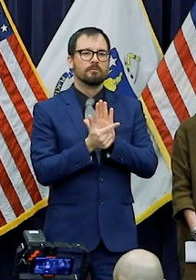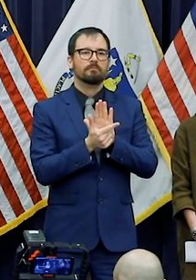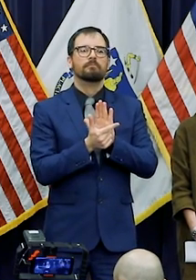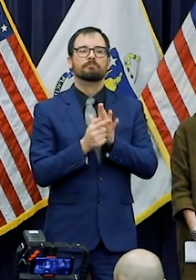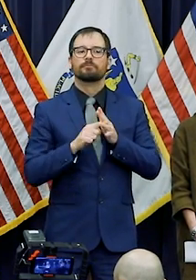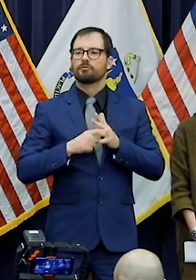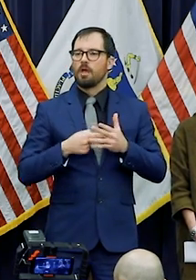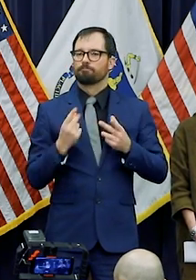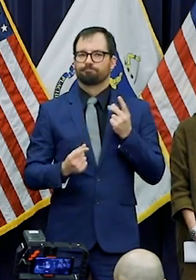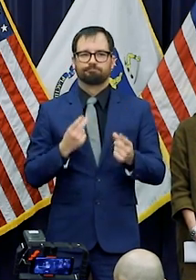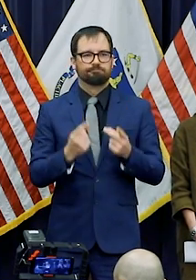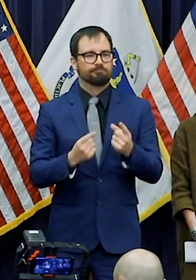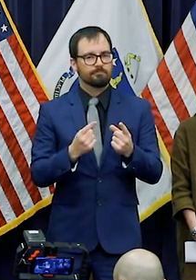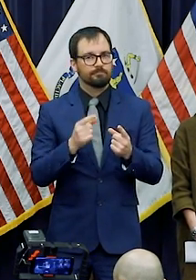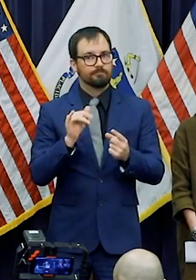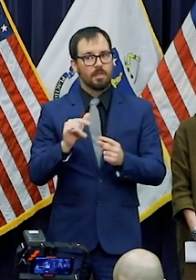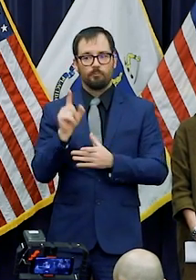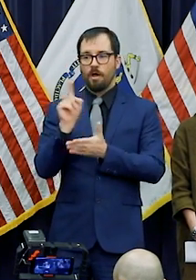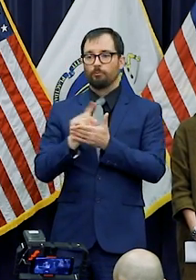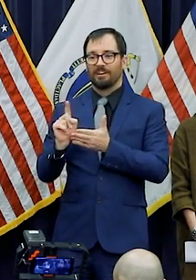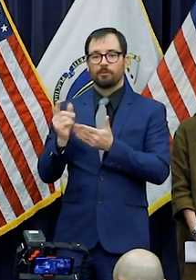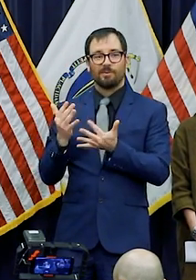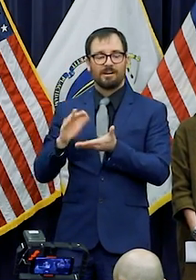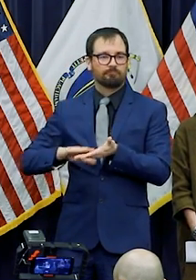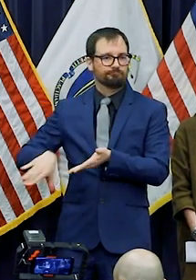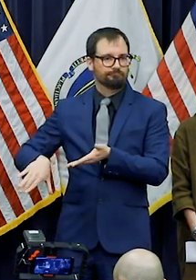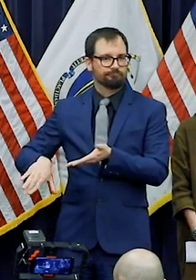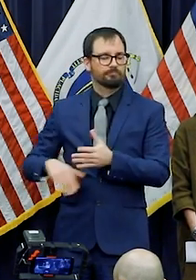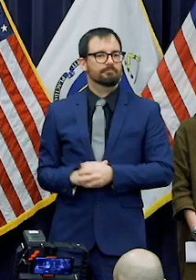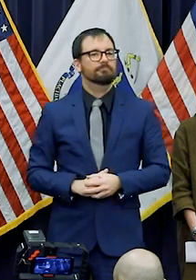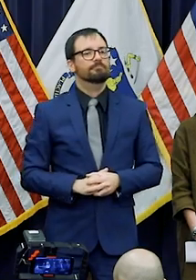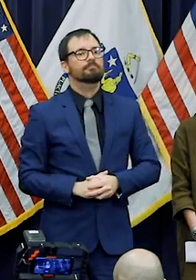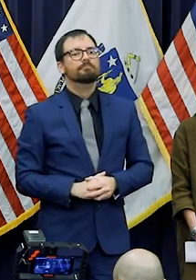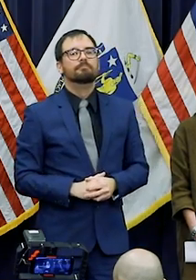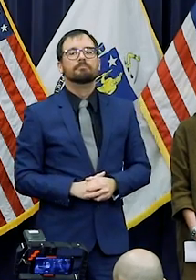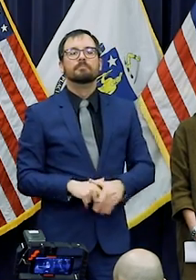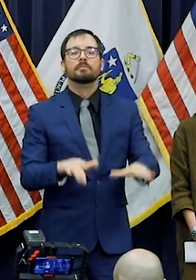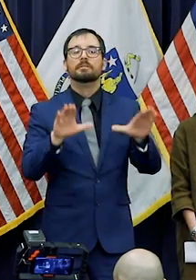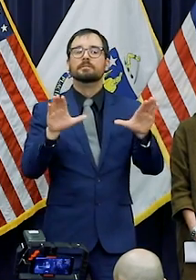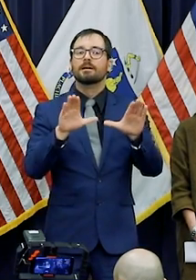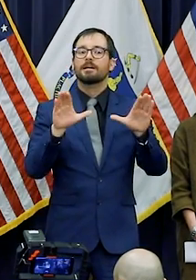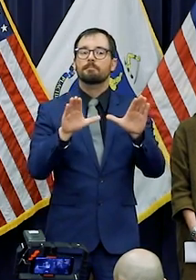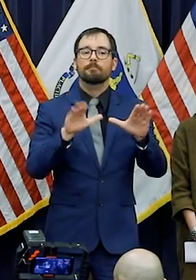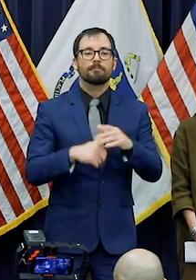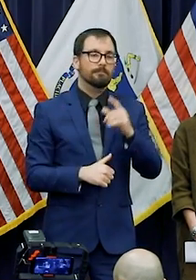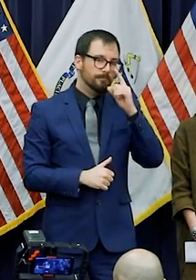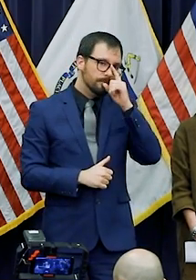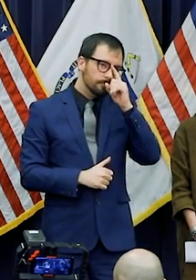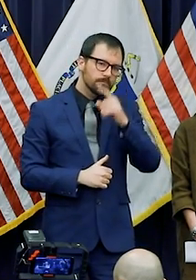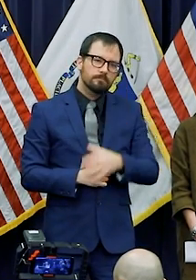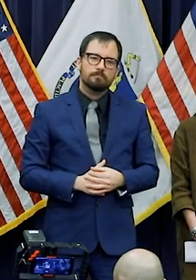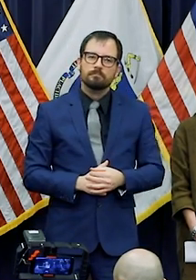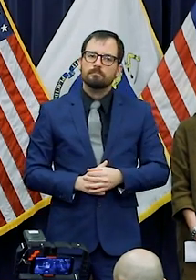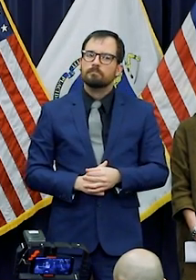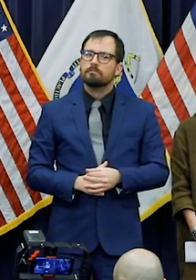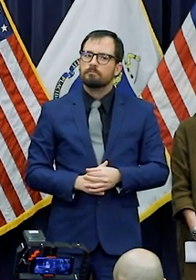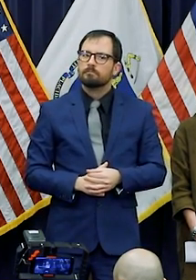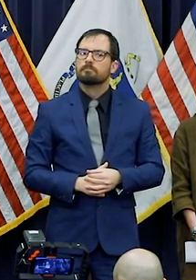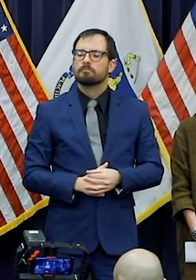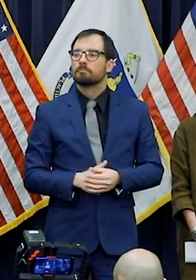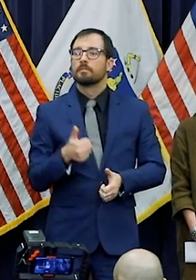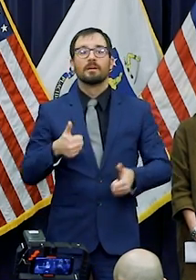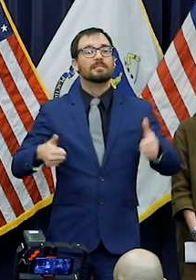all non-emergency state employees from the executive branch not to report to work yesterday and today unless they were essential to the